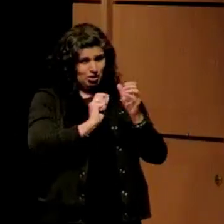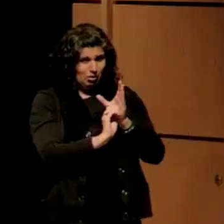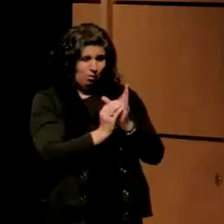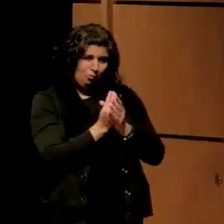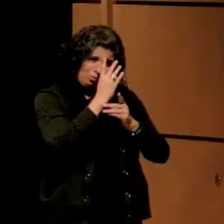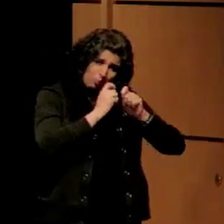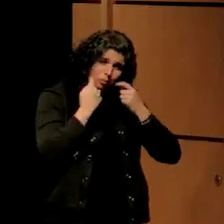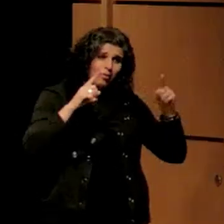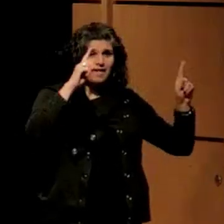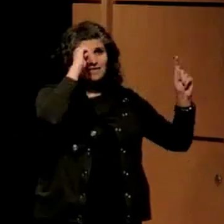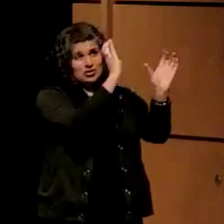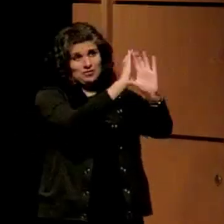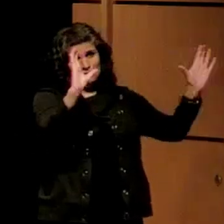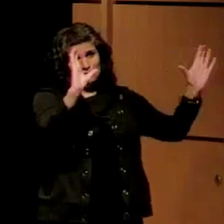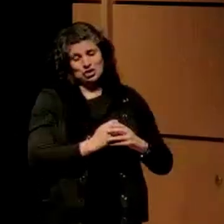future.